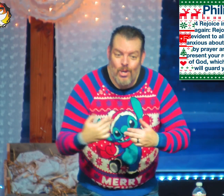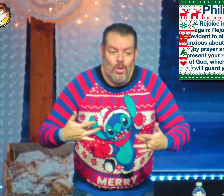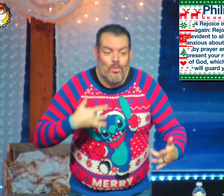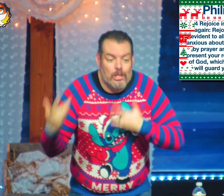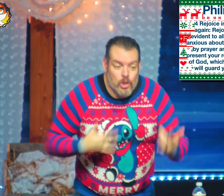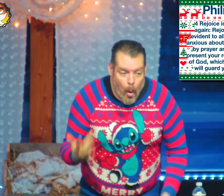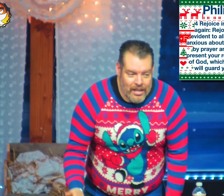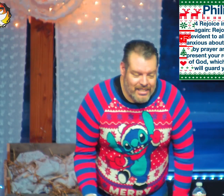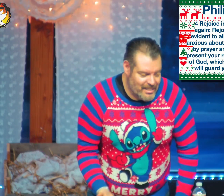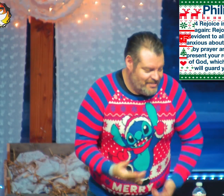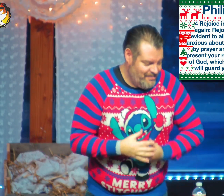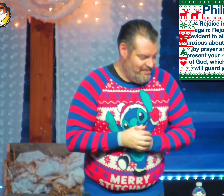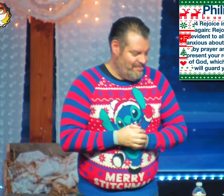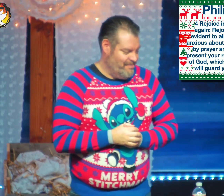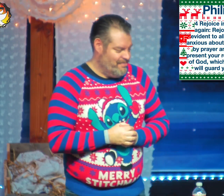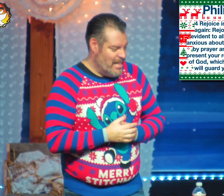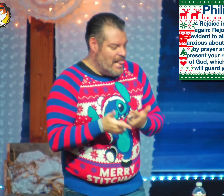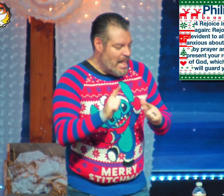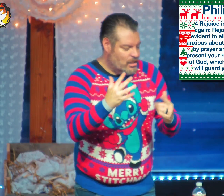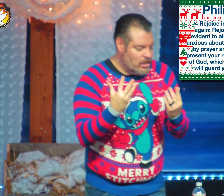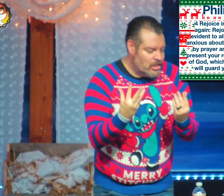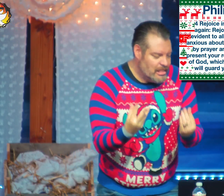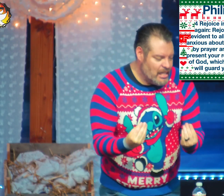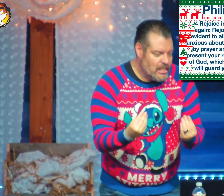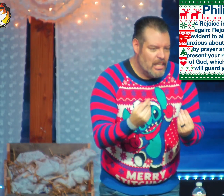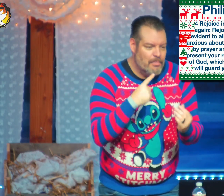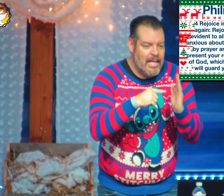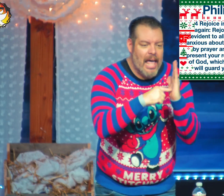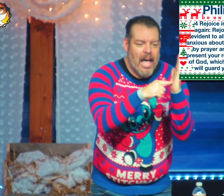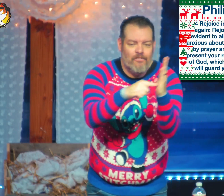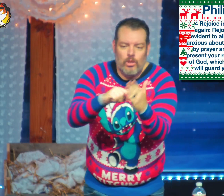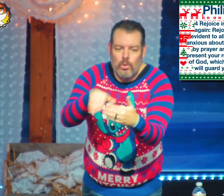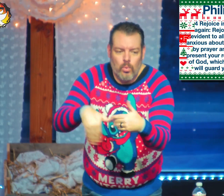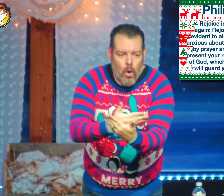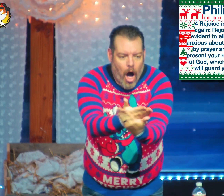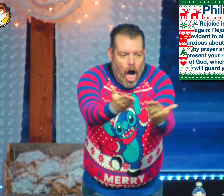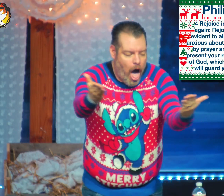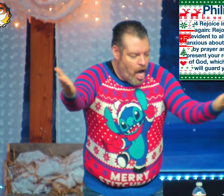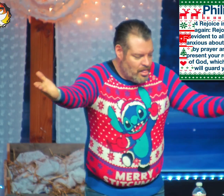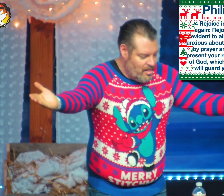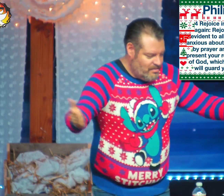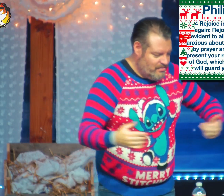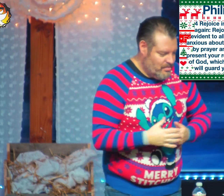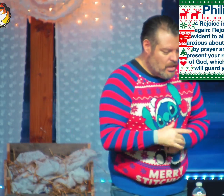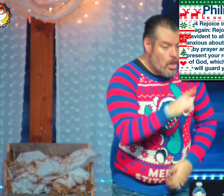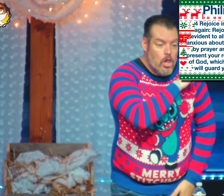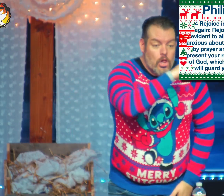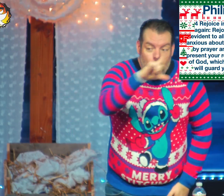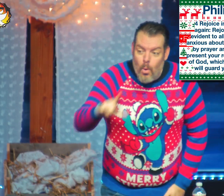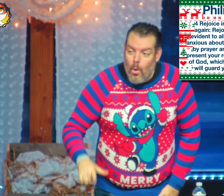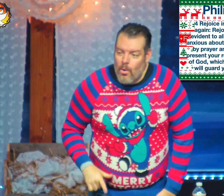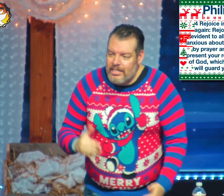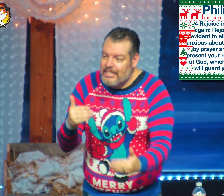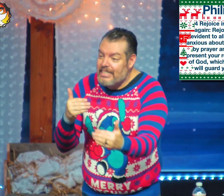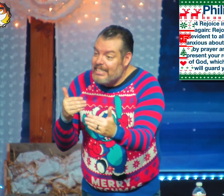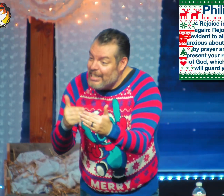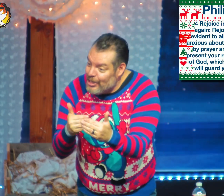Philippians chapter 4, verse 4 through 8. Rejoice in the Lord always. I will say it again.